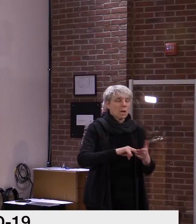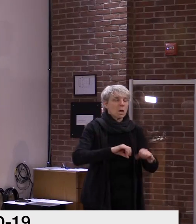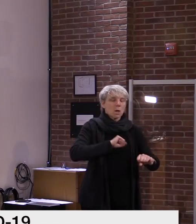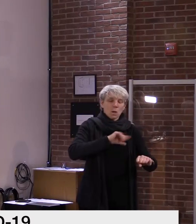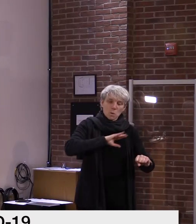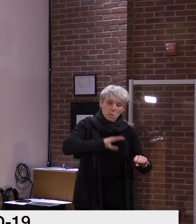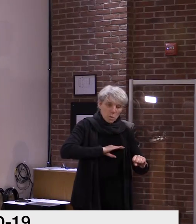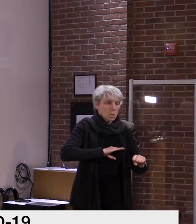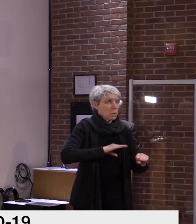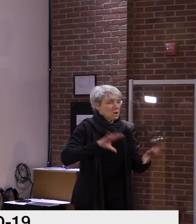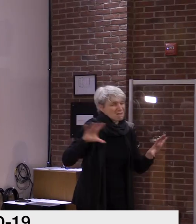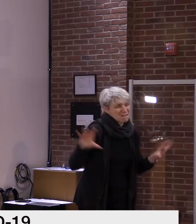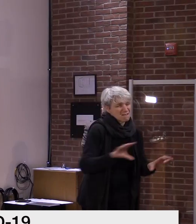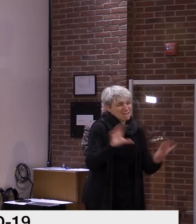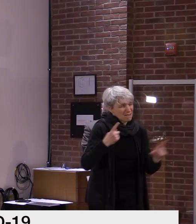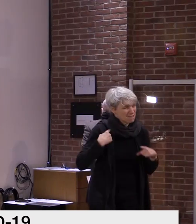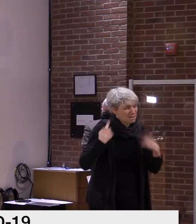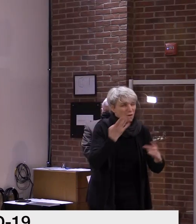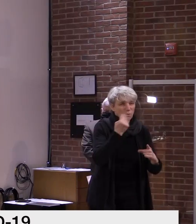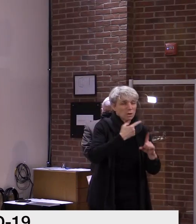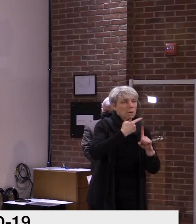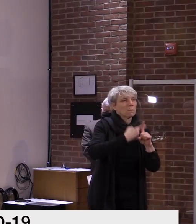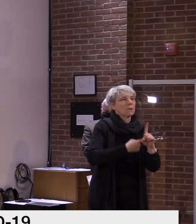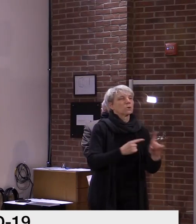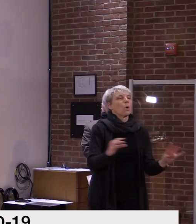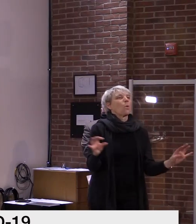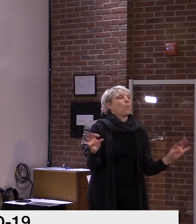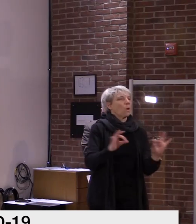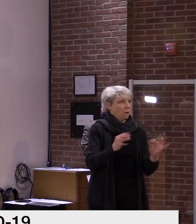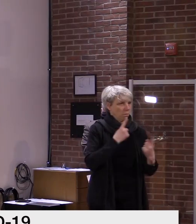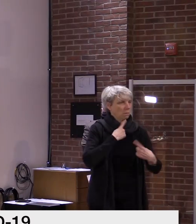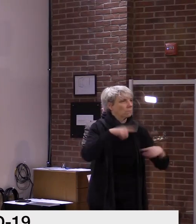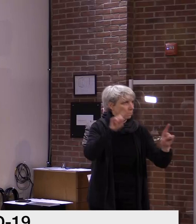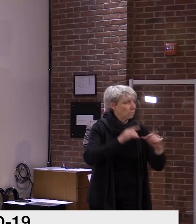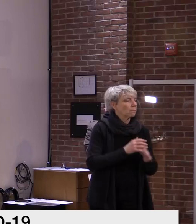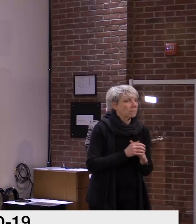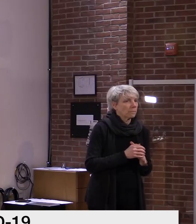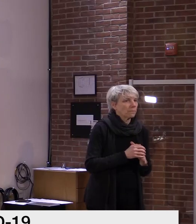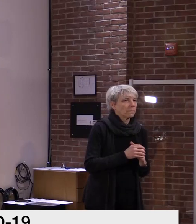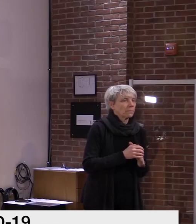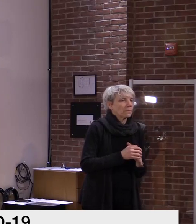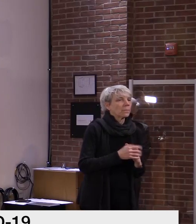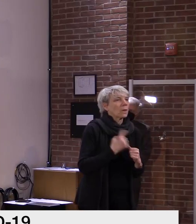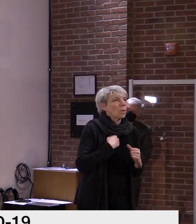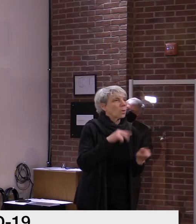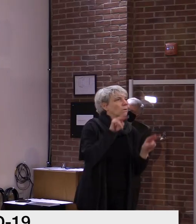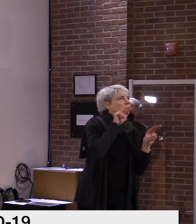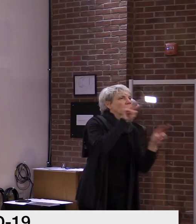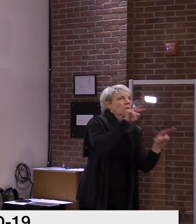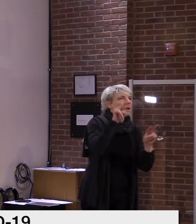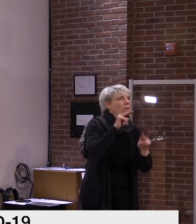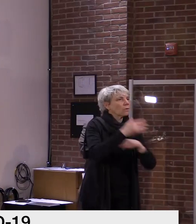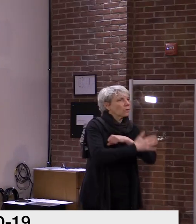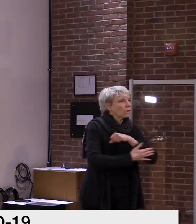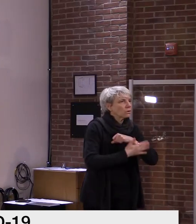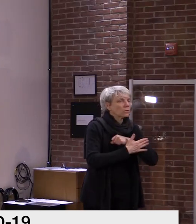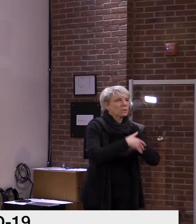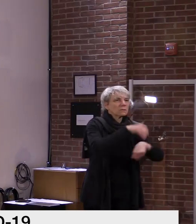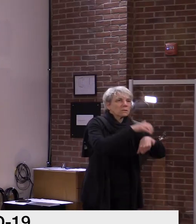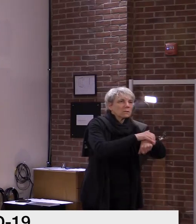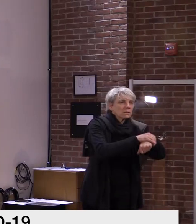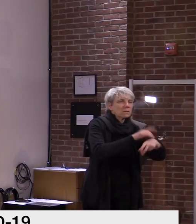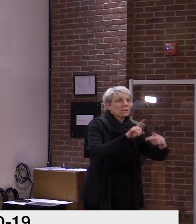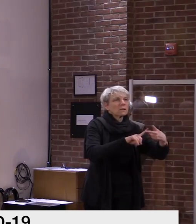this virus will pay off. We continue to watch with great interest countries like the UK